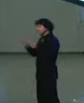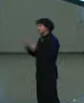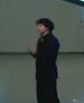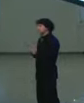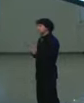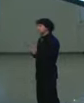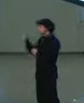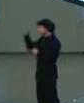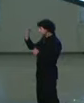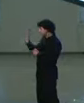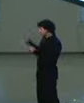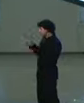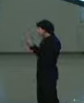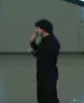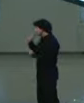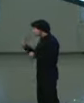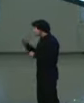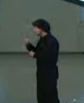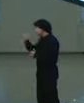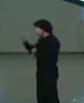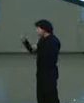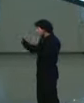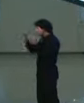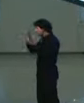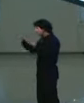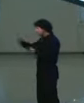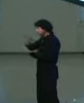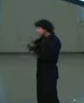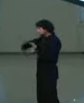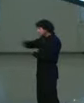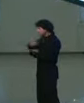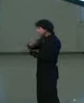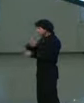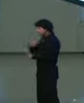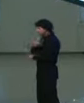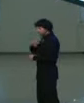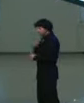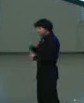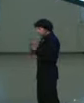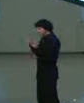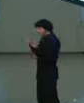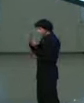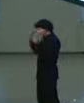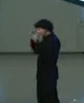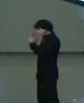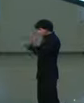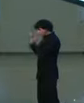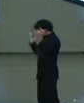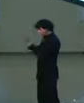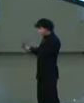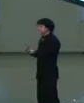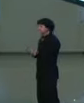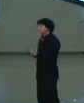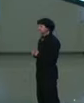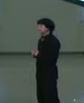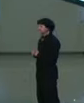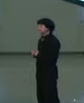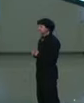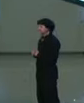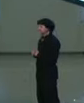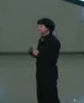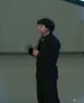other. They self-funded a production line of 3,000 graphic novels, and it sold out very